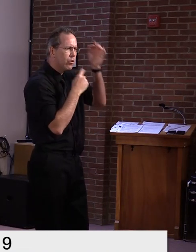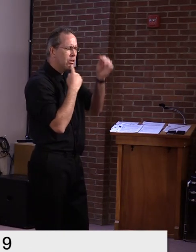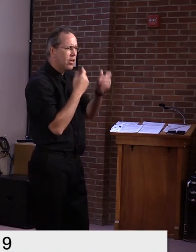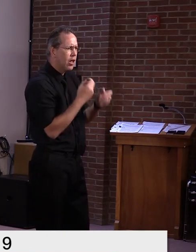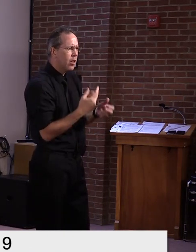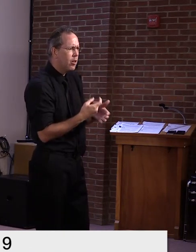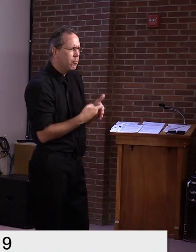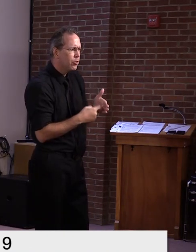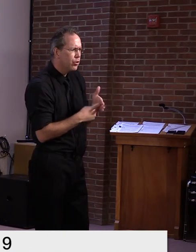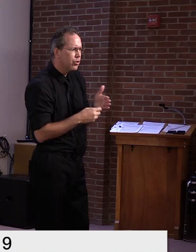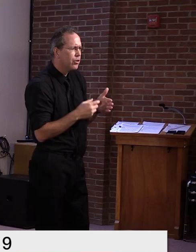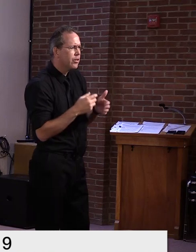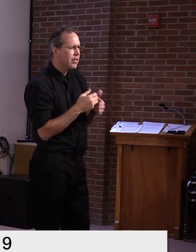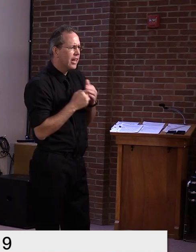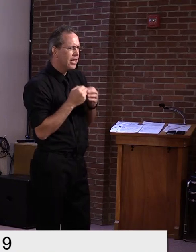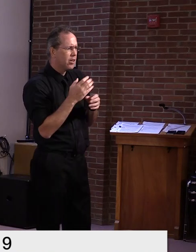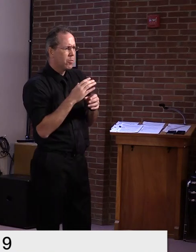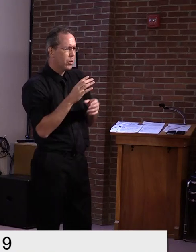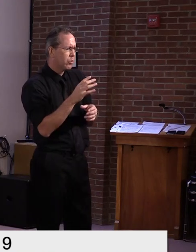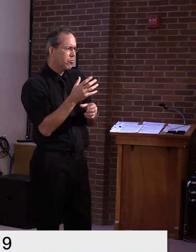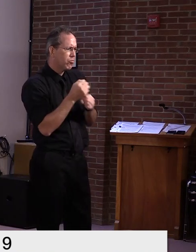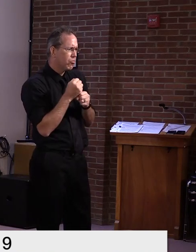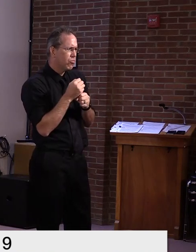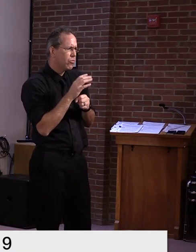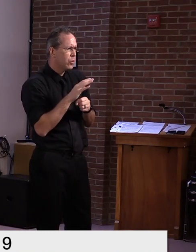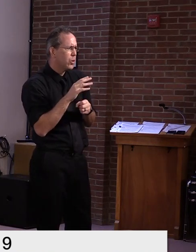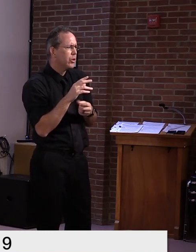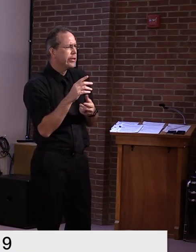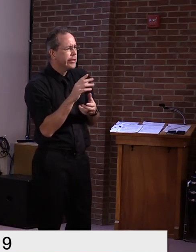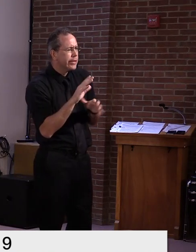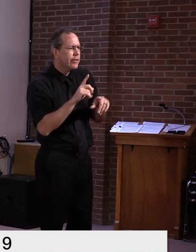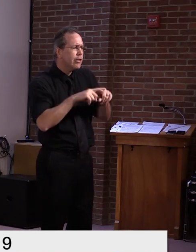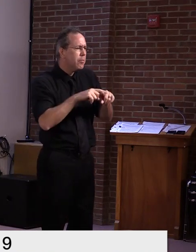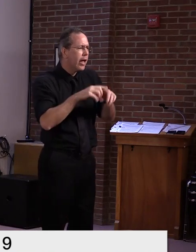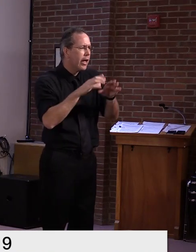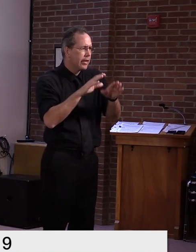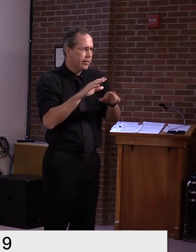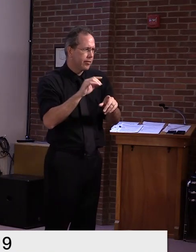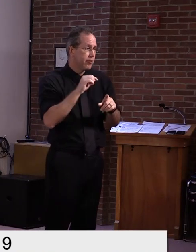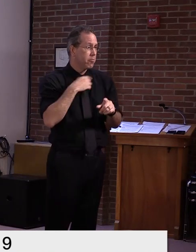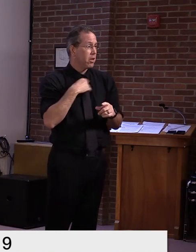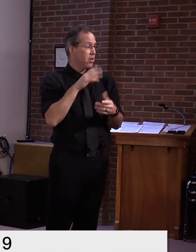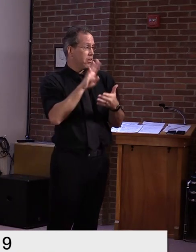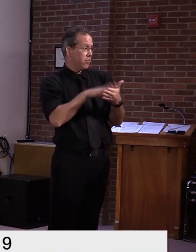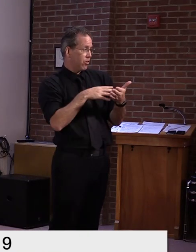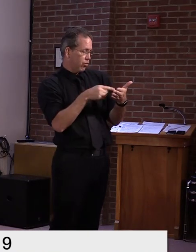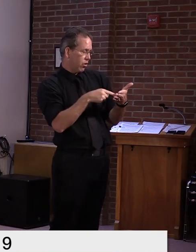amount per employee based upon the number of hours that you work.